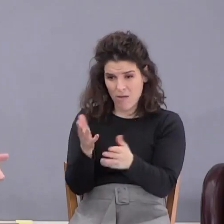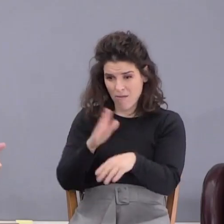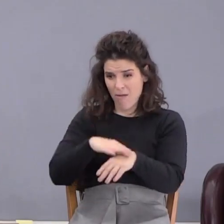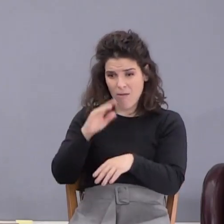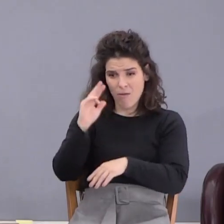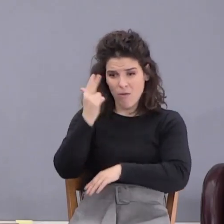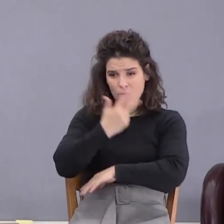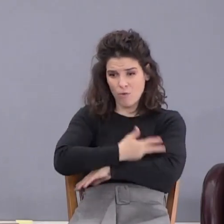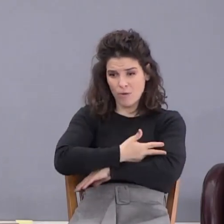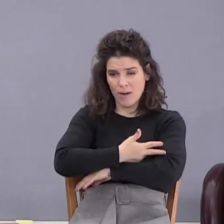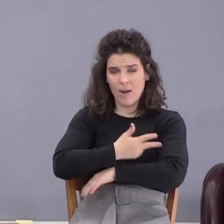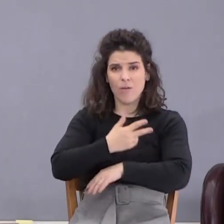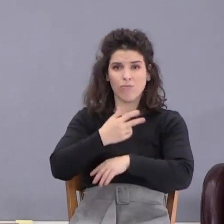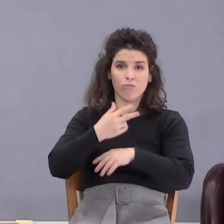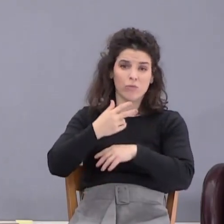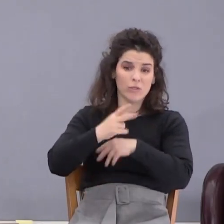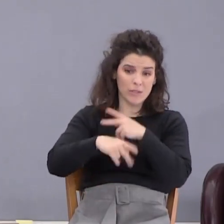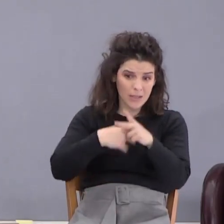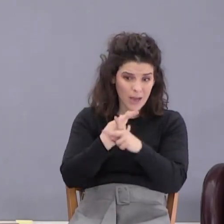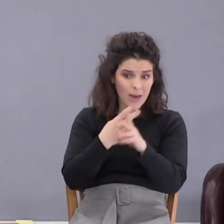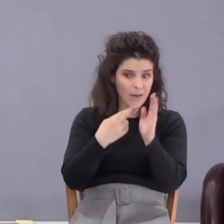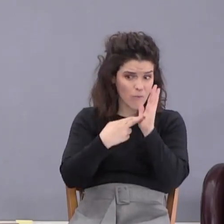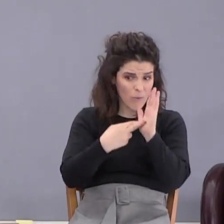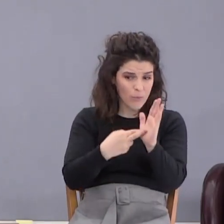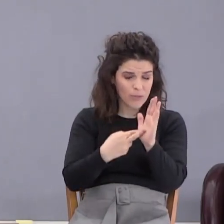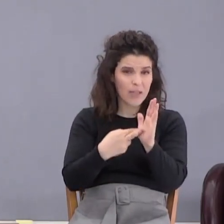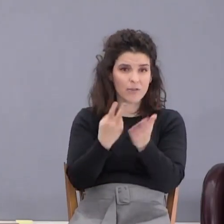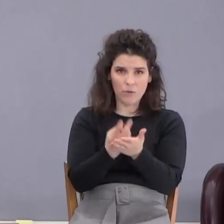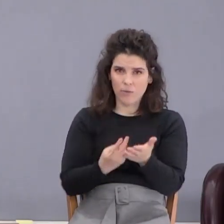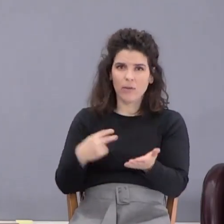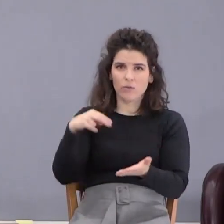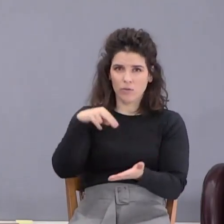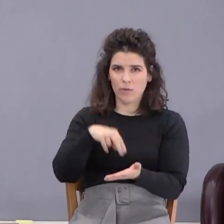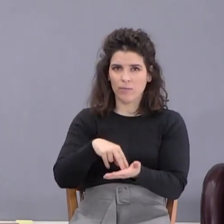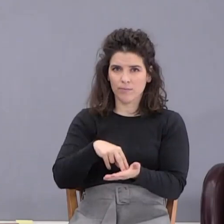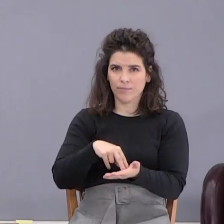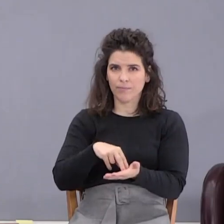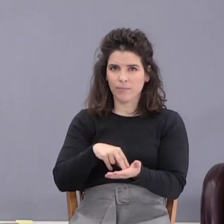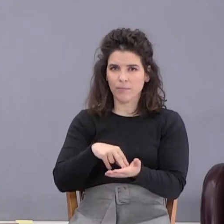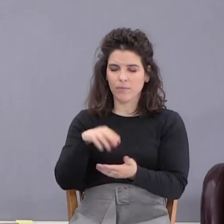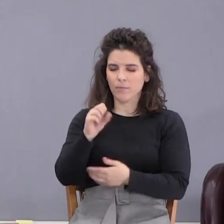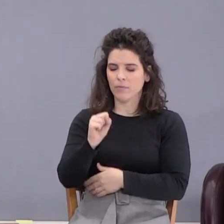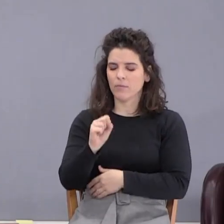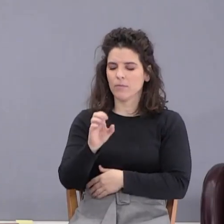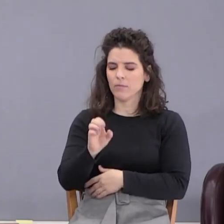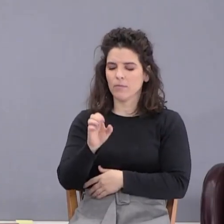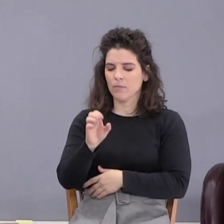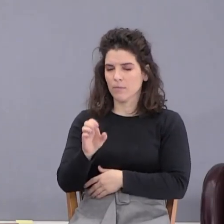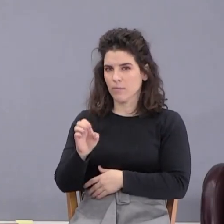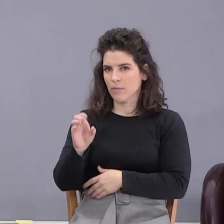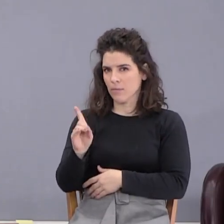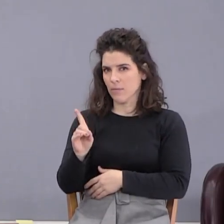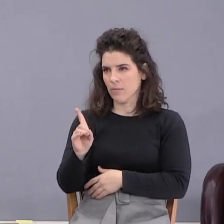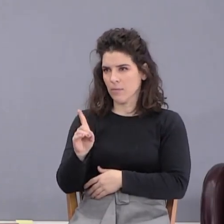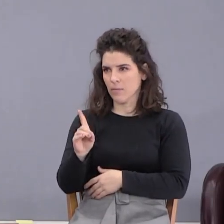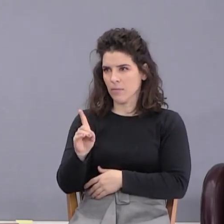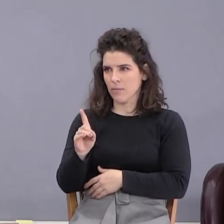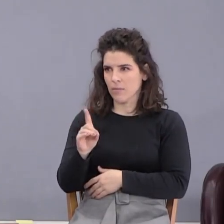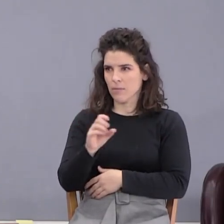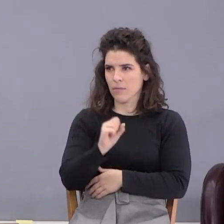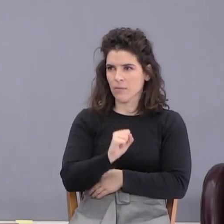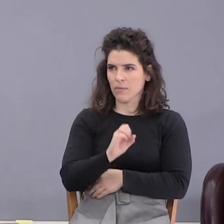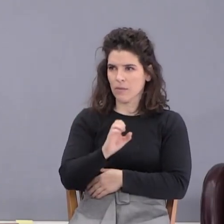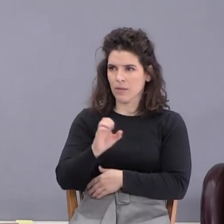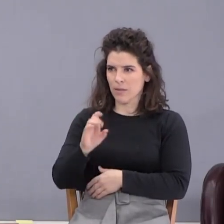third day, which is a type of and representation of resurrection. The seed, Jesus, we're going to go there. The